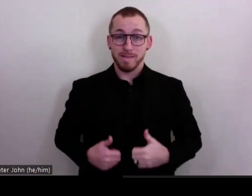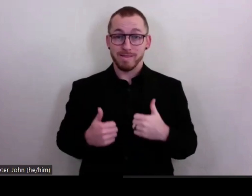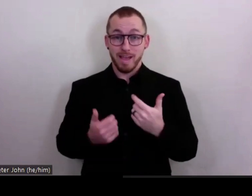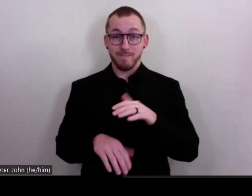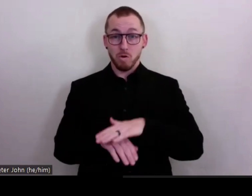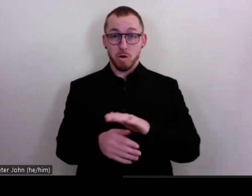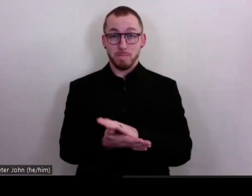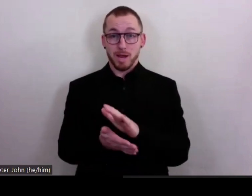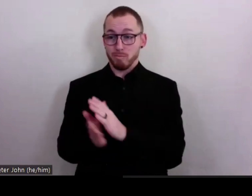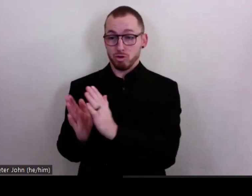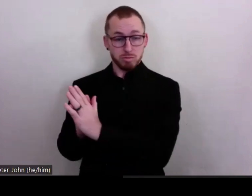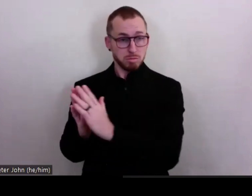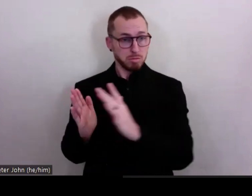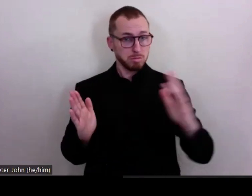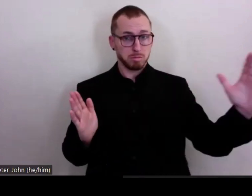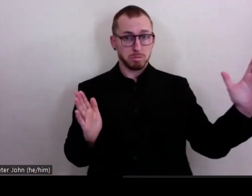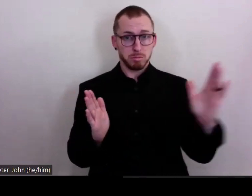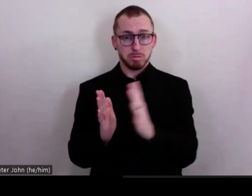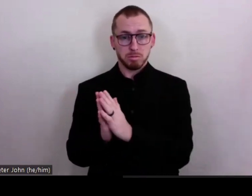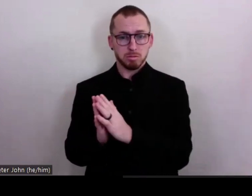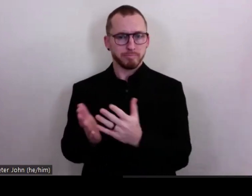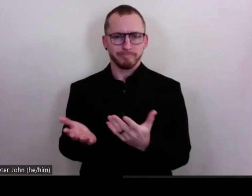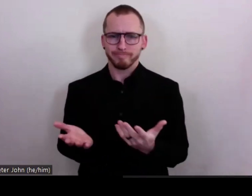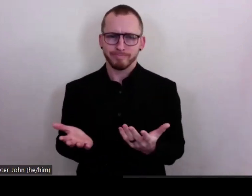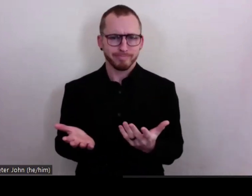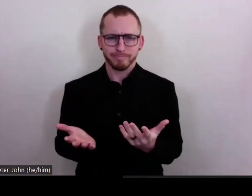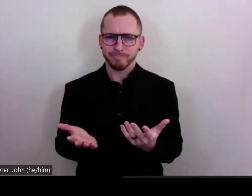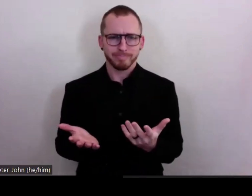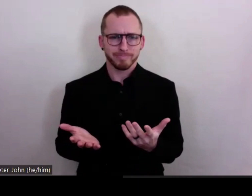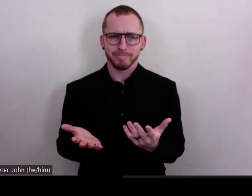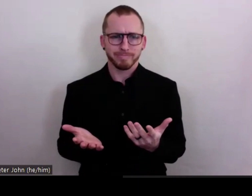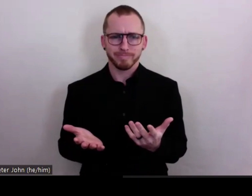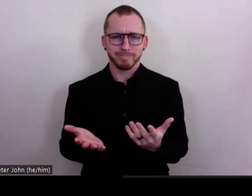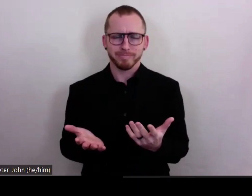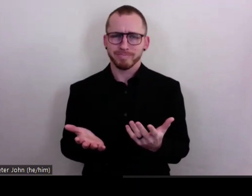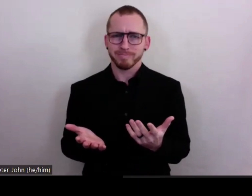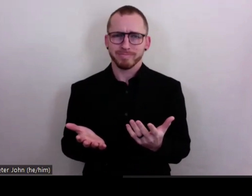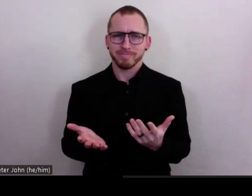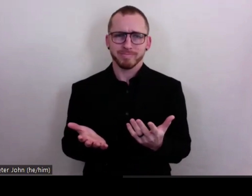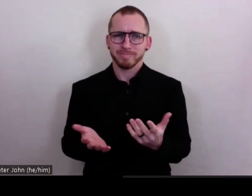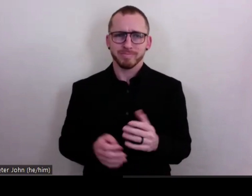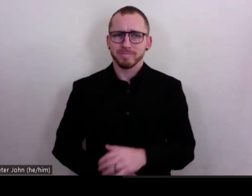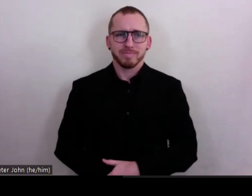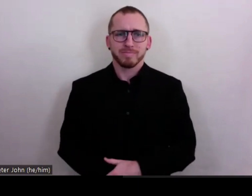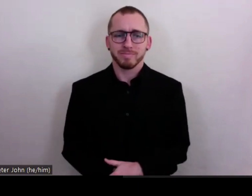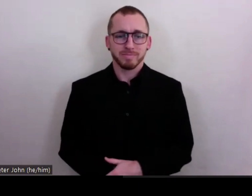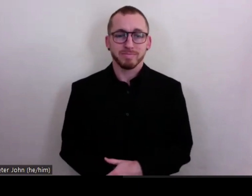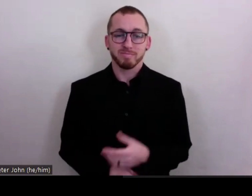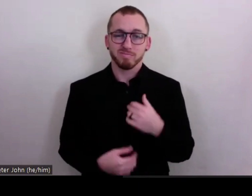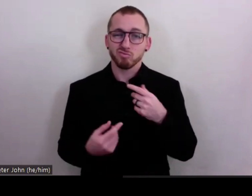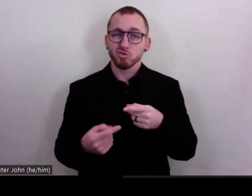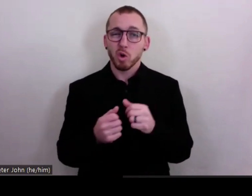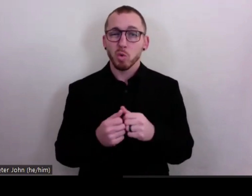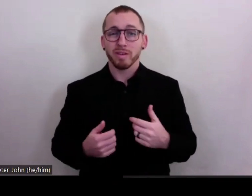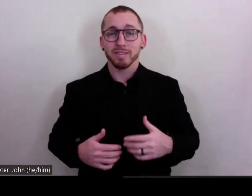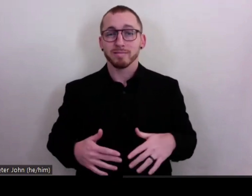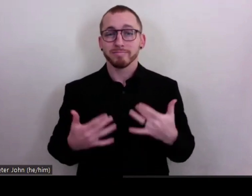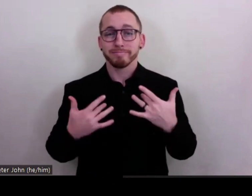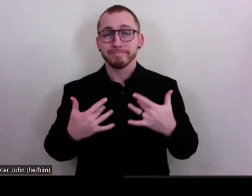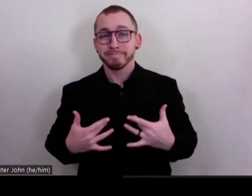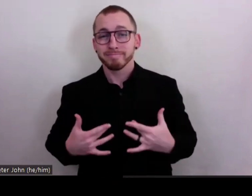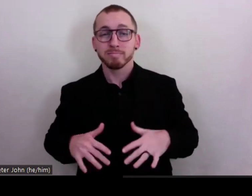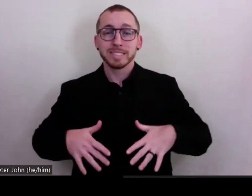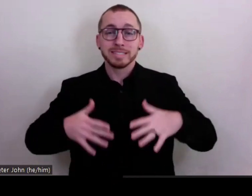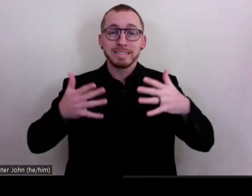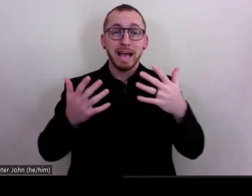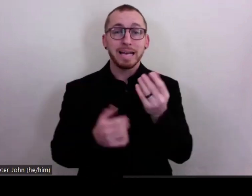somebody who has struggled with depression and anxiety since middle school, eating disorders, and I had a